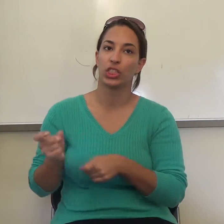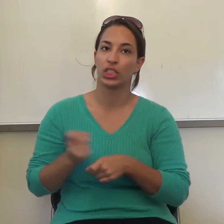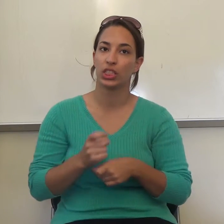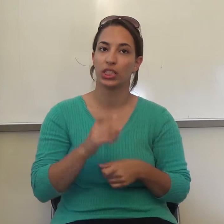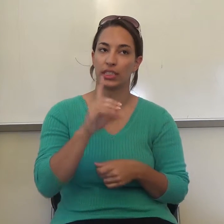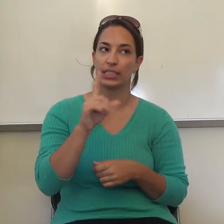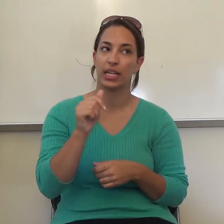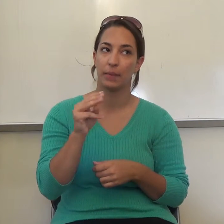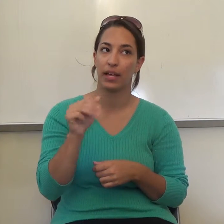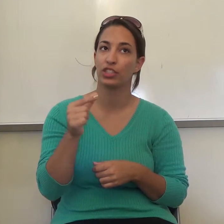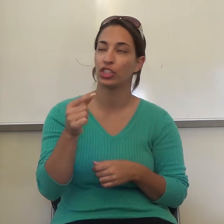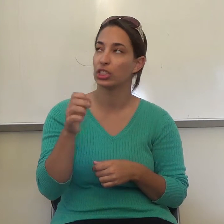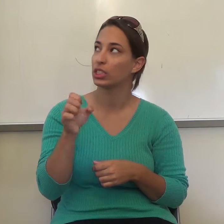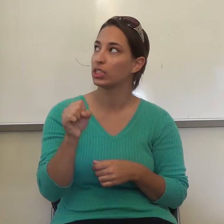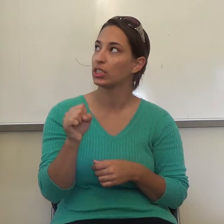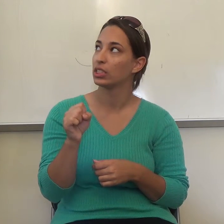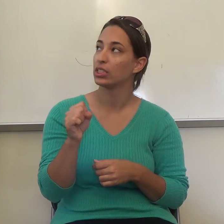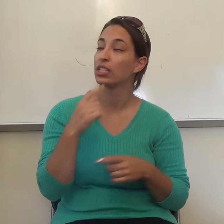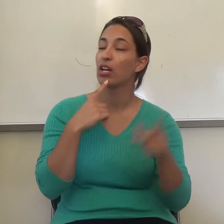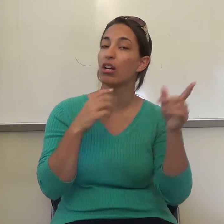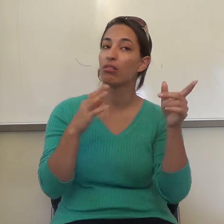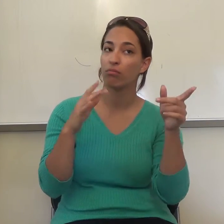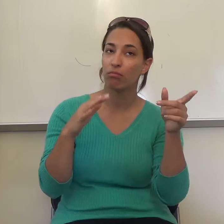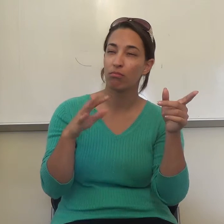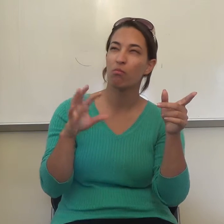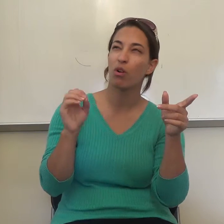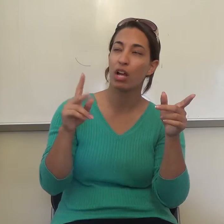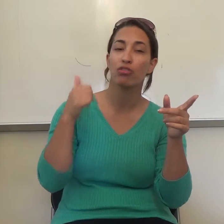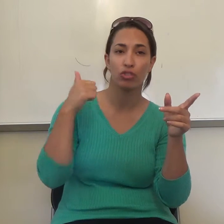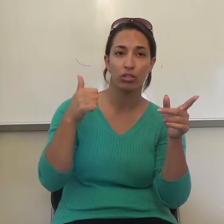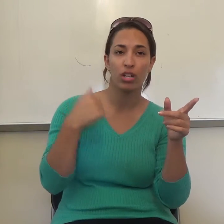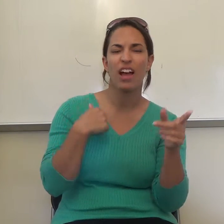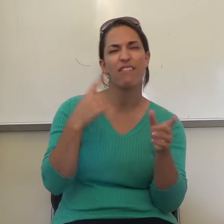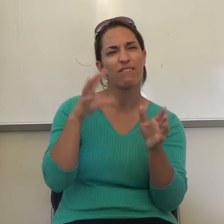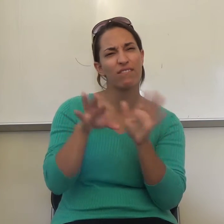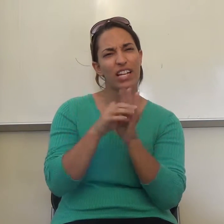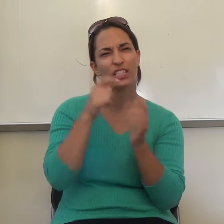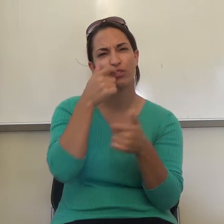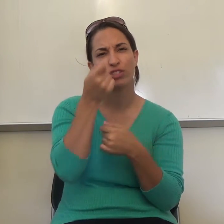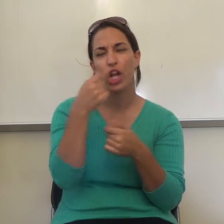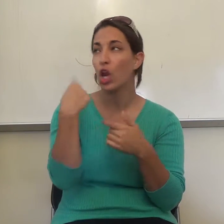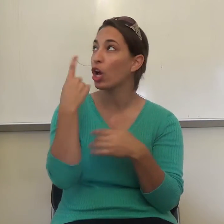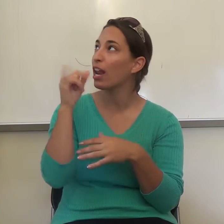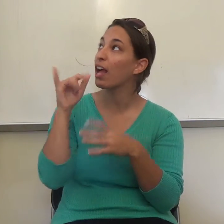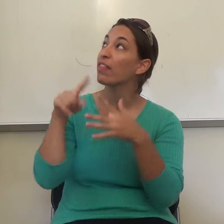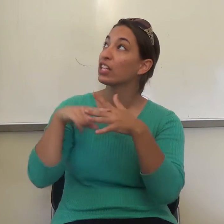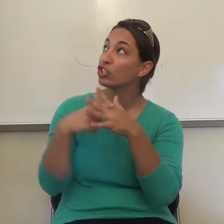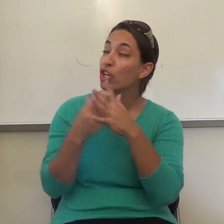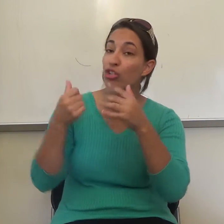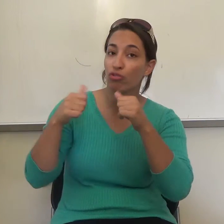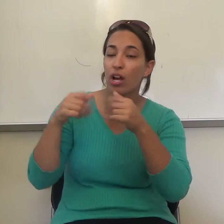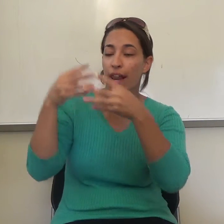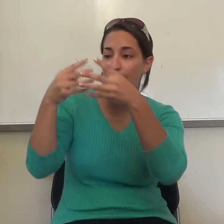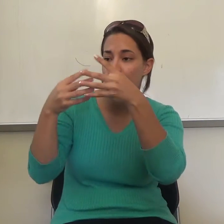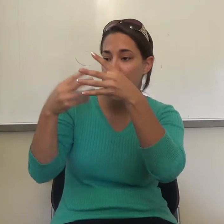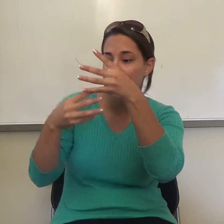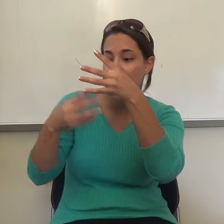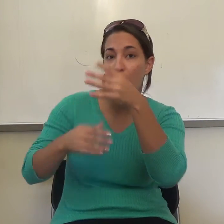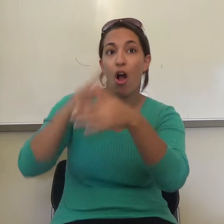Okay, good. Okay, now what I find interesting is that it looks like they started trying to list all those cities and then they crossed it